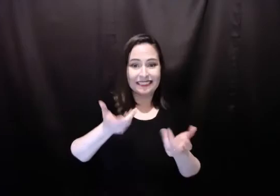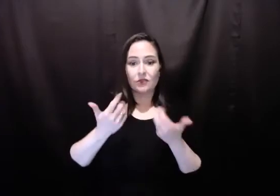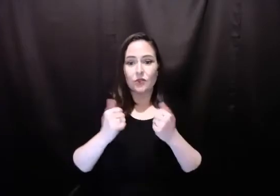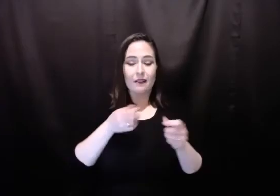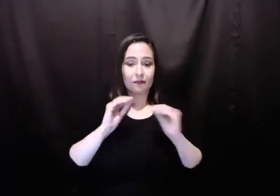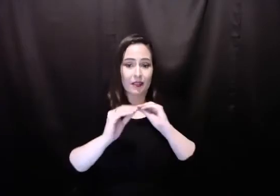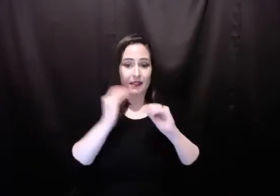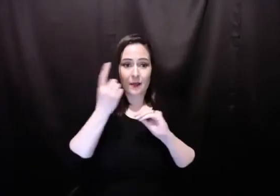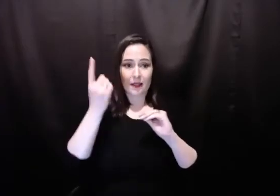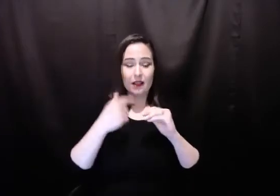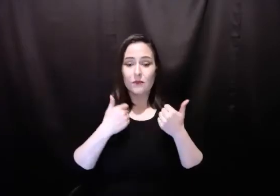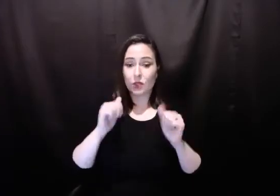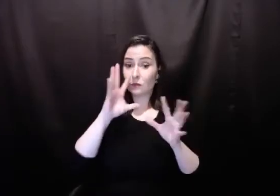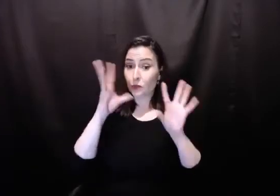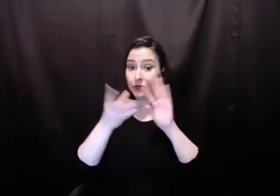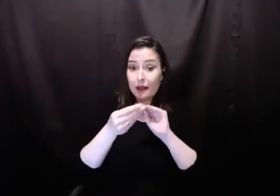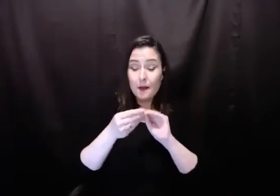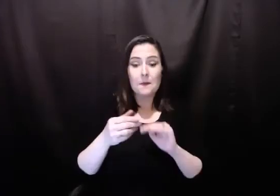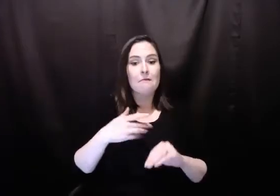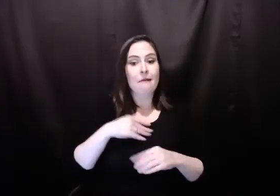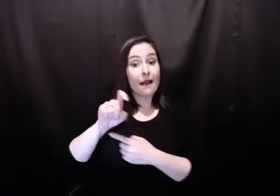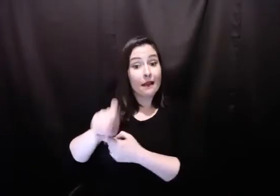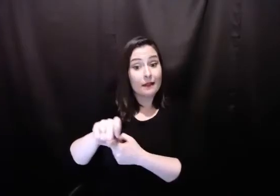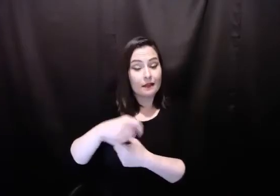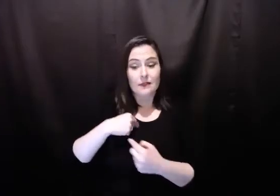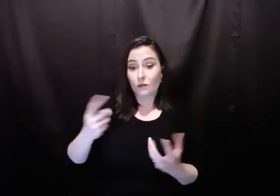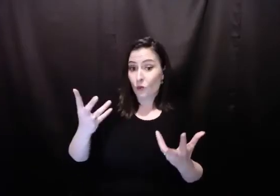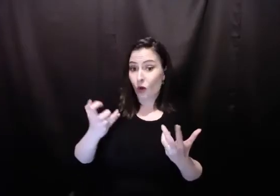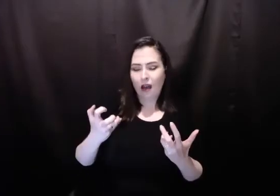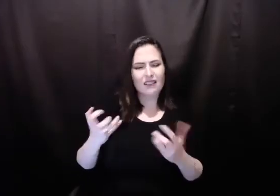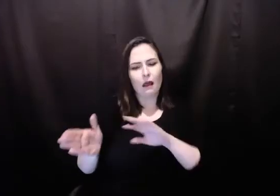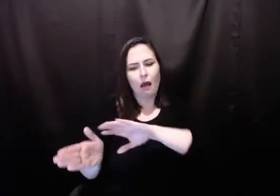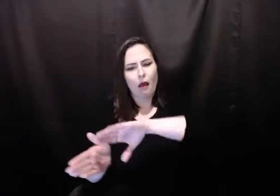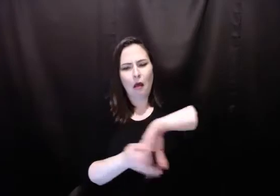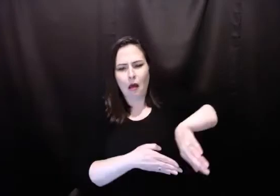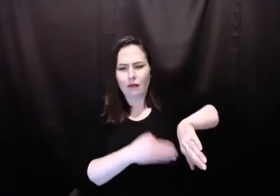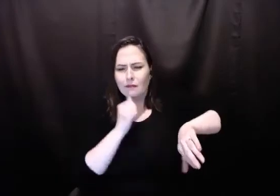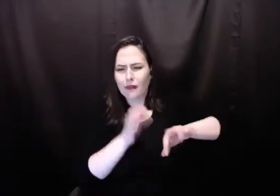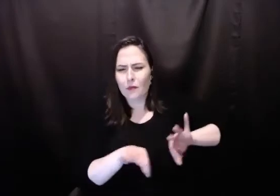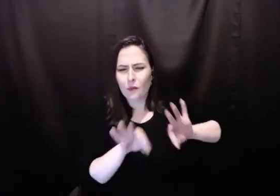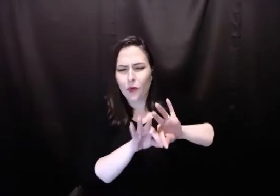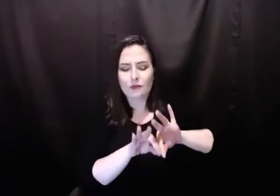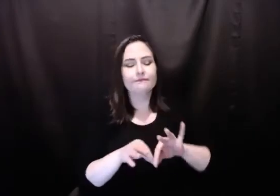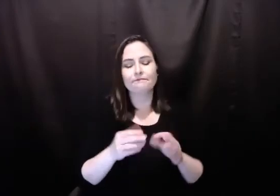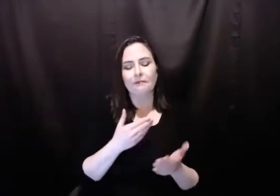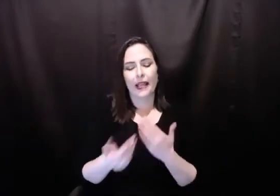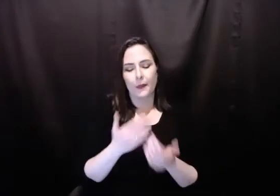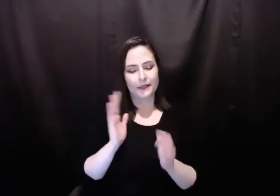anyhow. So where am I now? I don't know. Kids. The kids